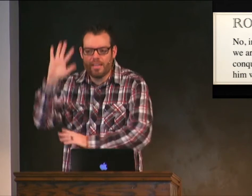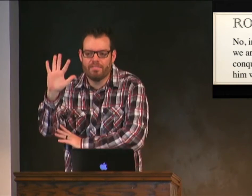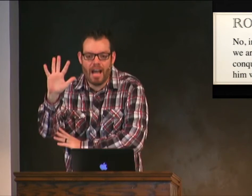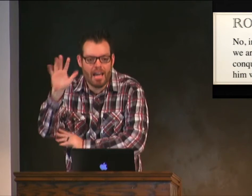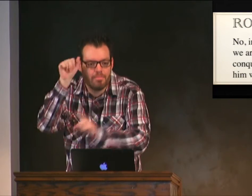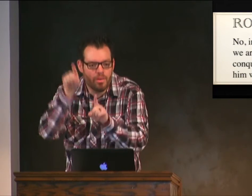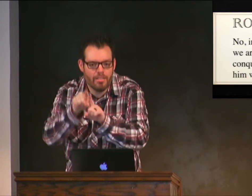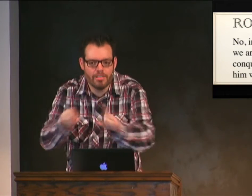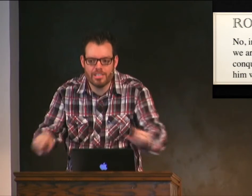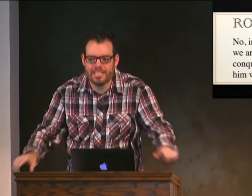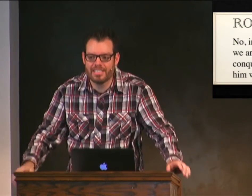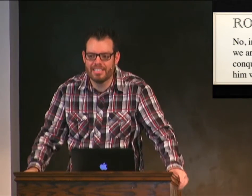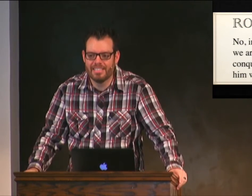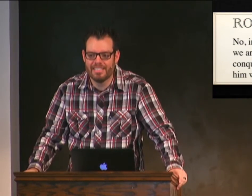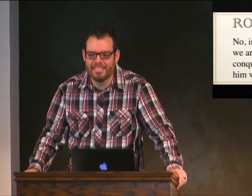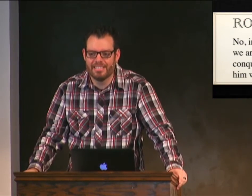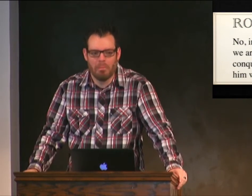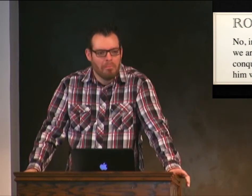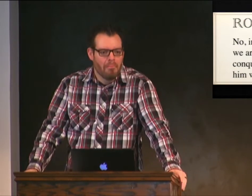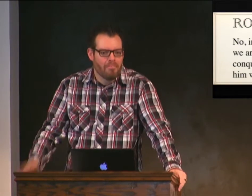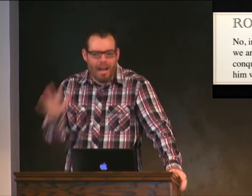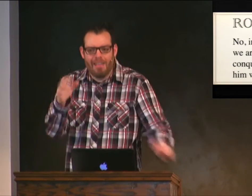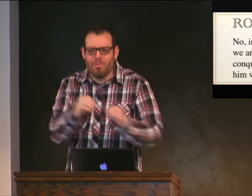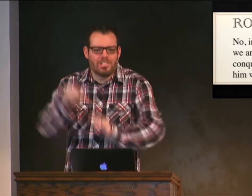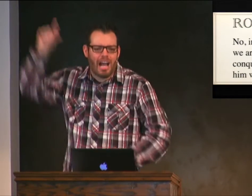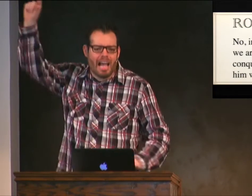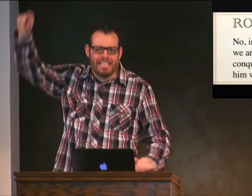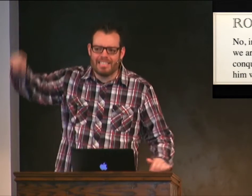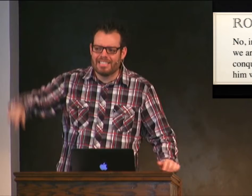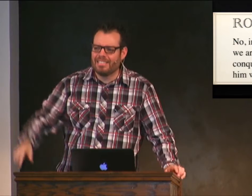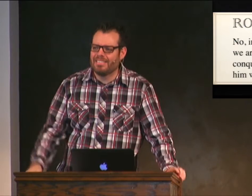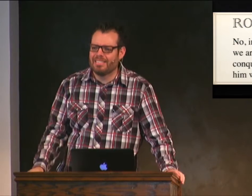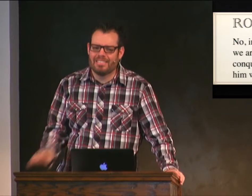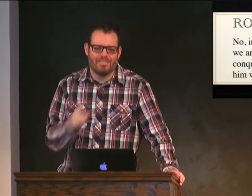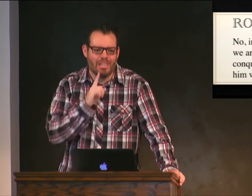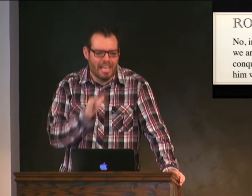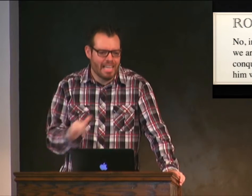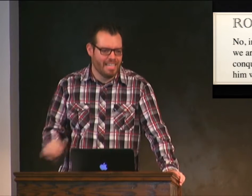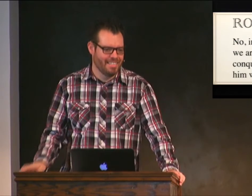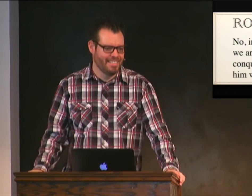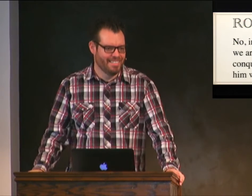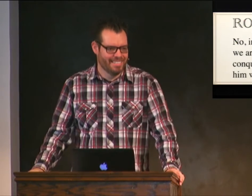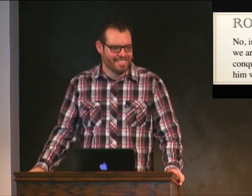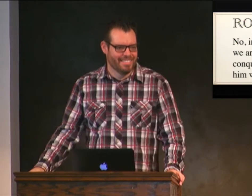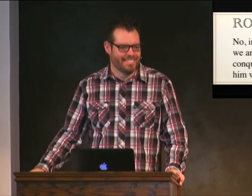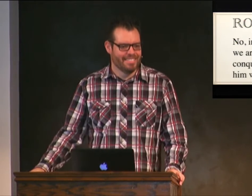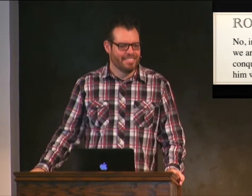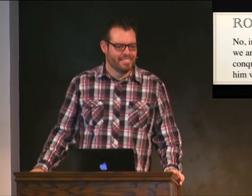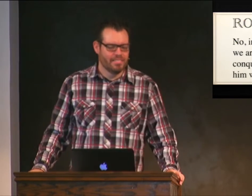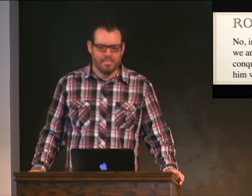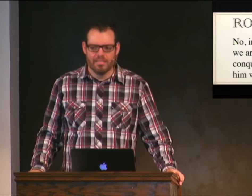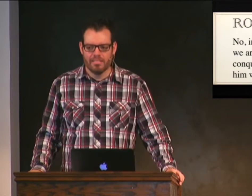did you know he had 5 brothers? 5 more giants. Really?